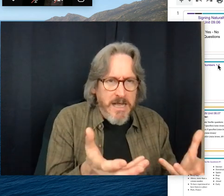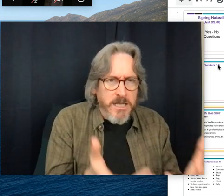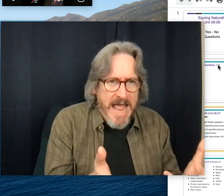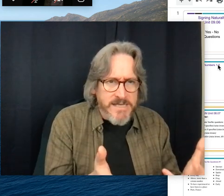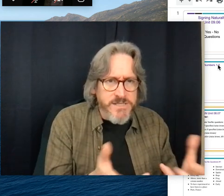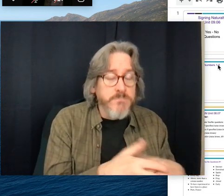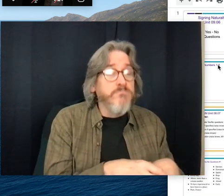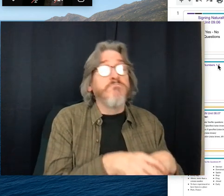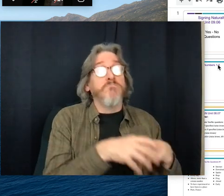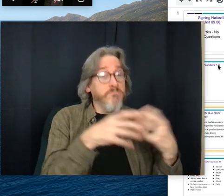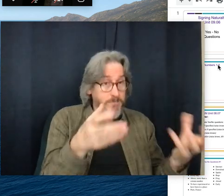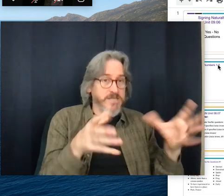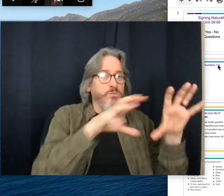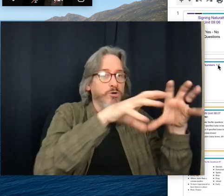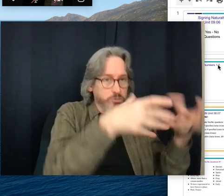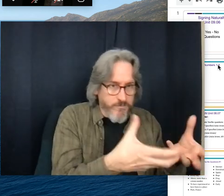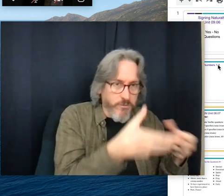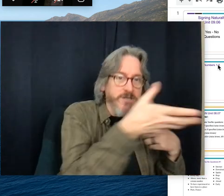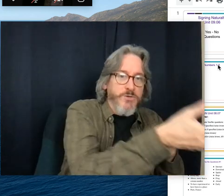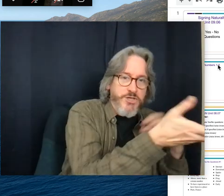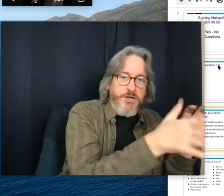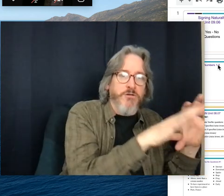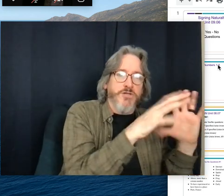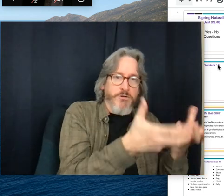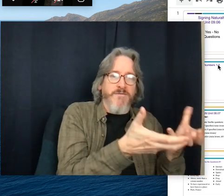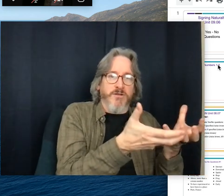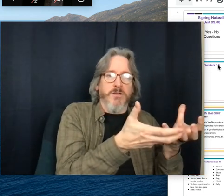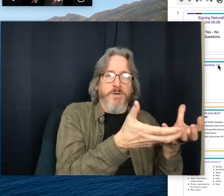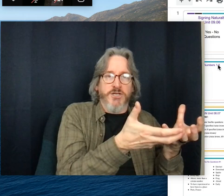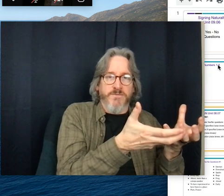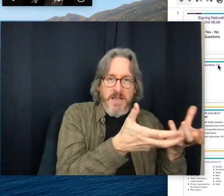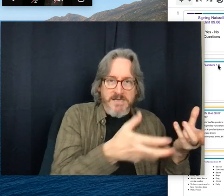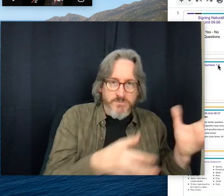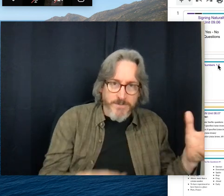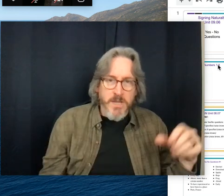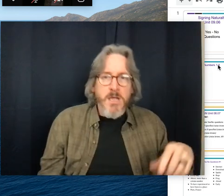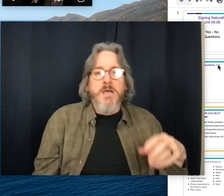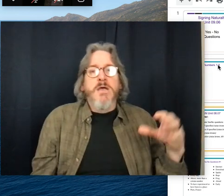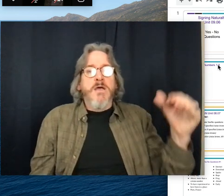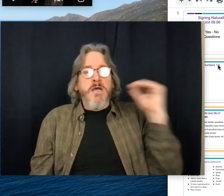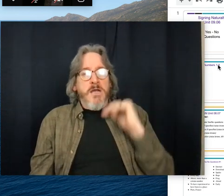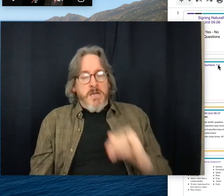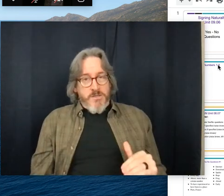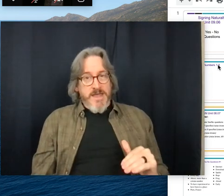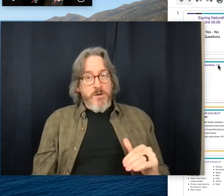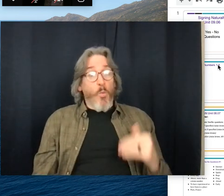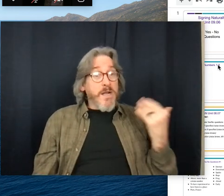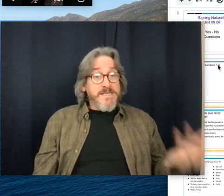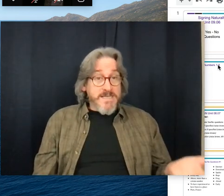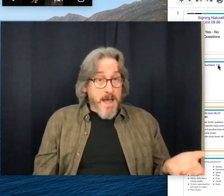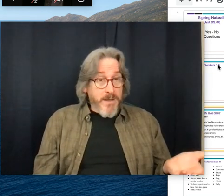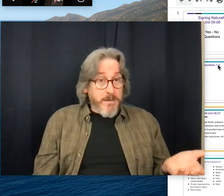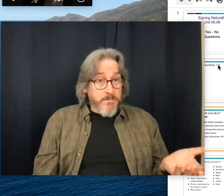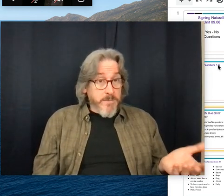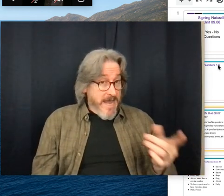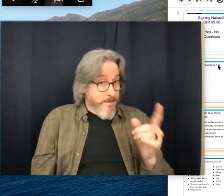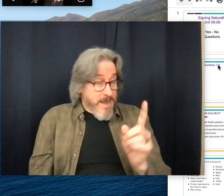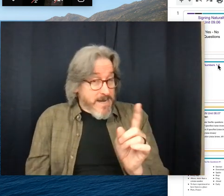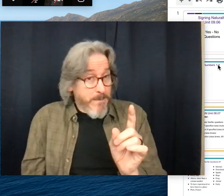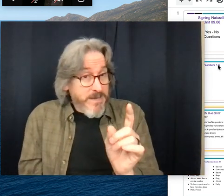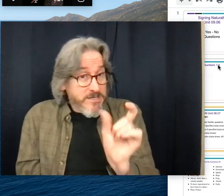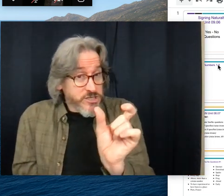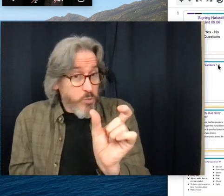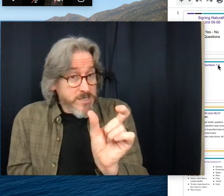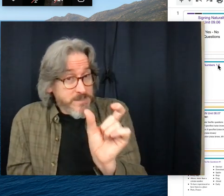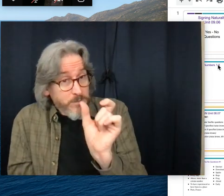something like class, because we're referring to the geographical location of class, right? Then what's the topic? And it